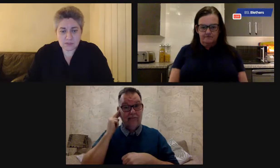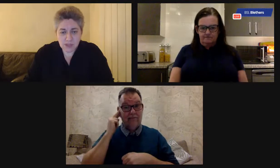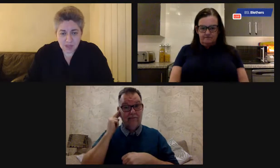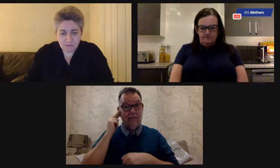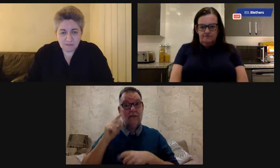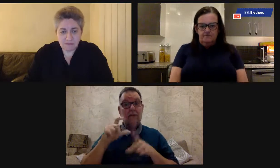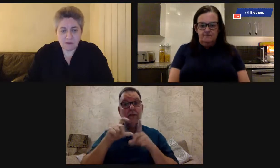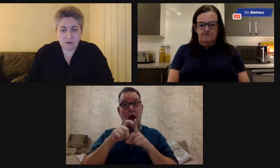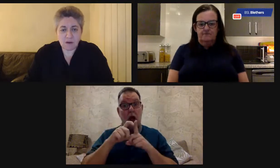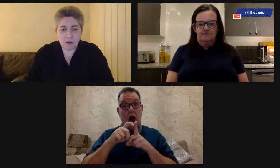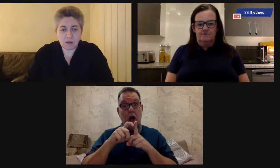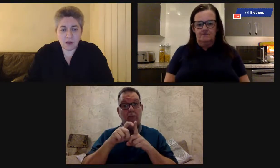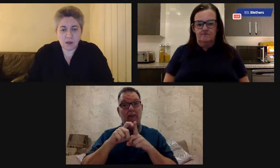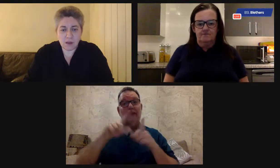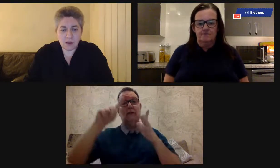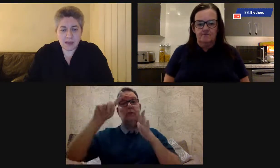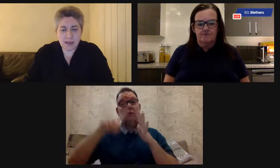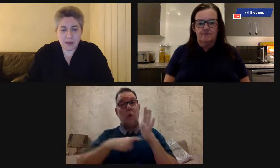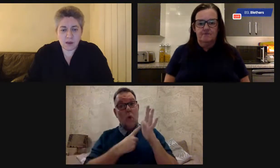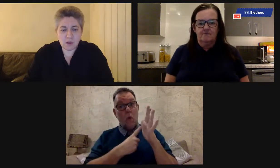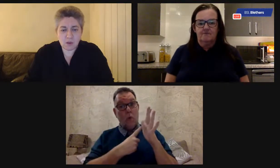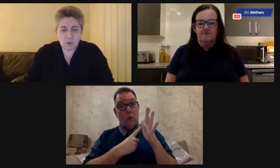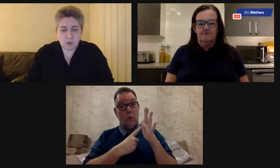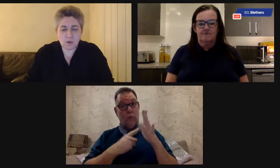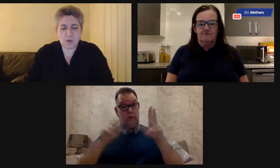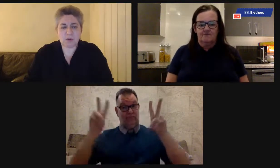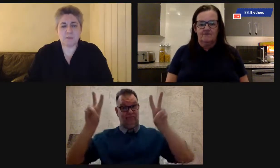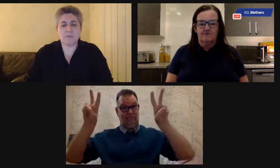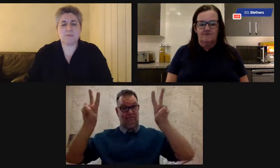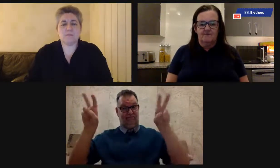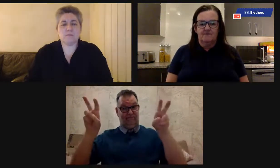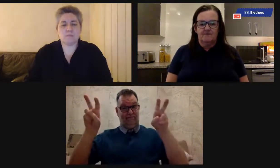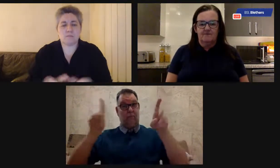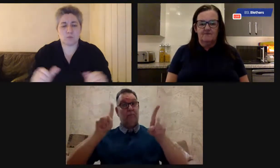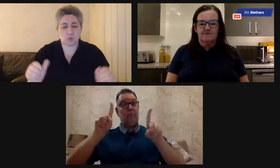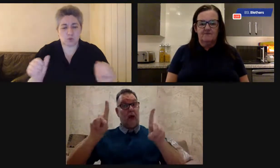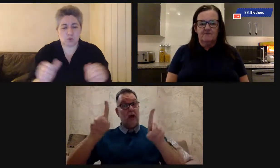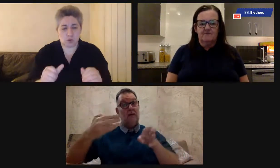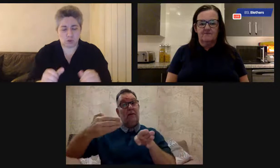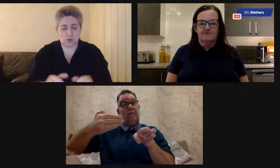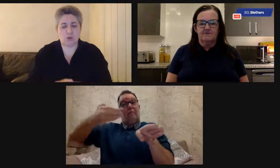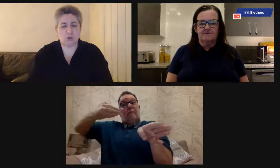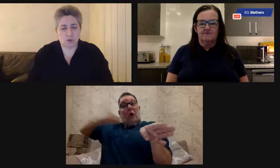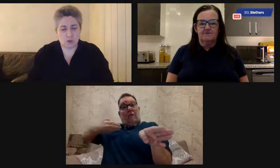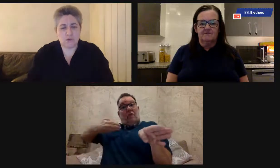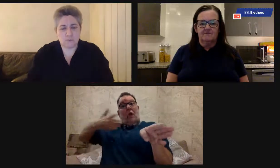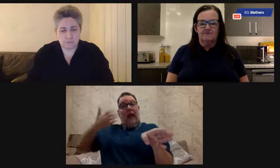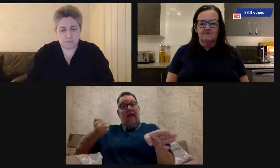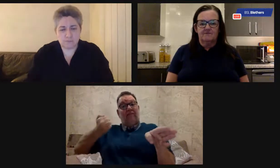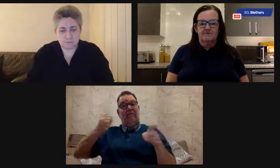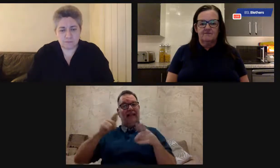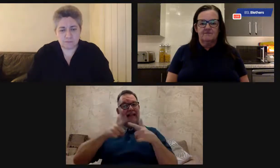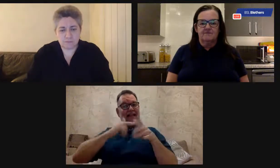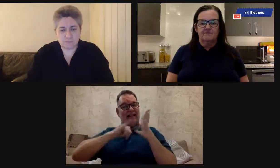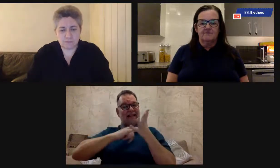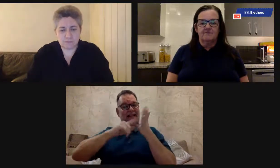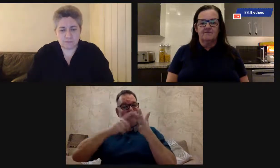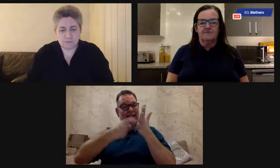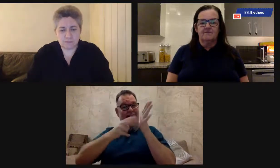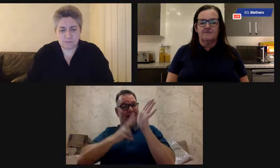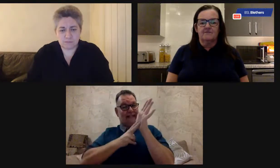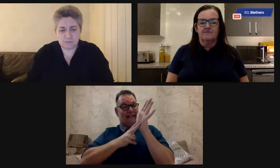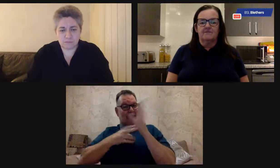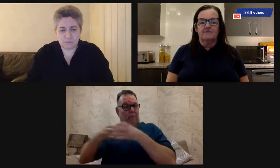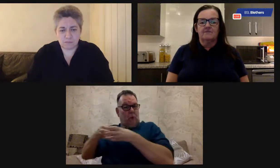called English Deaf Darby and Joan. That was what we had. Prior to